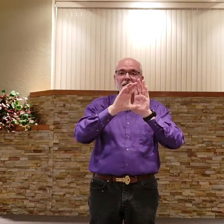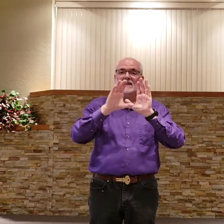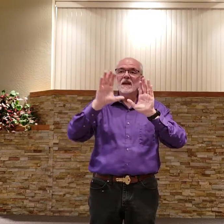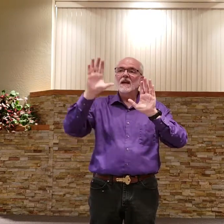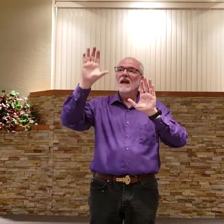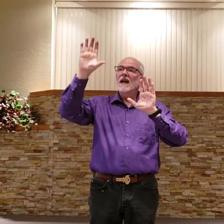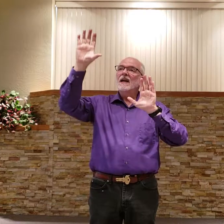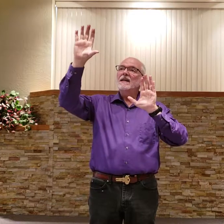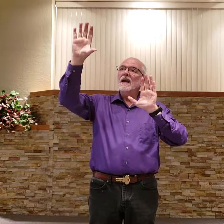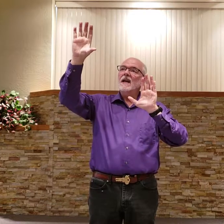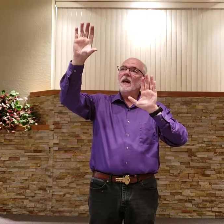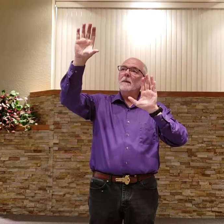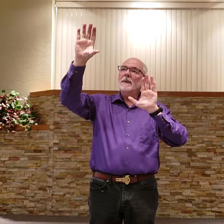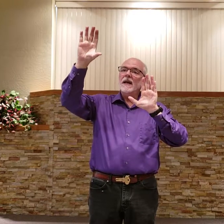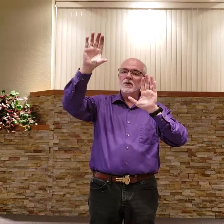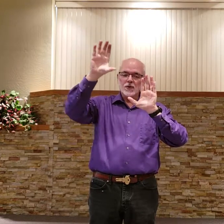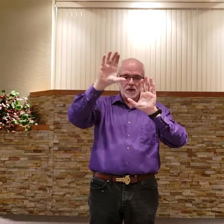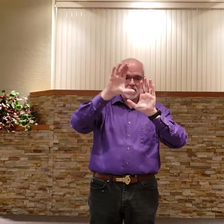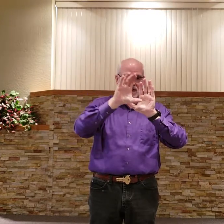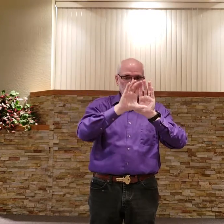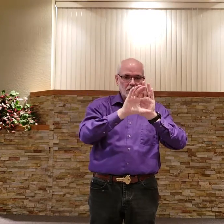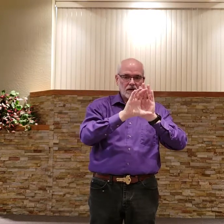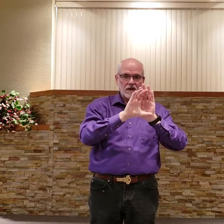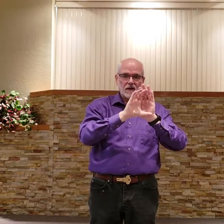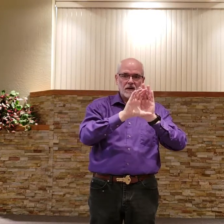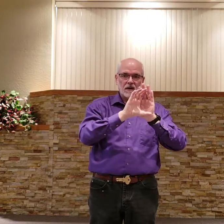is like taking a picture.